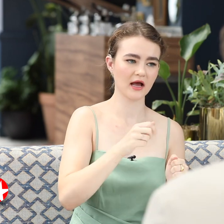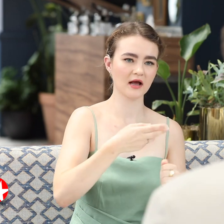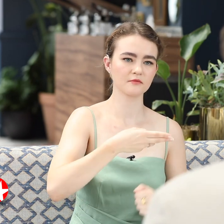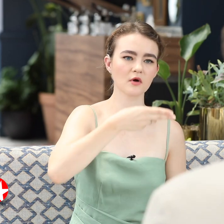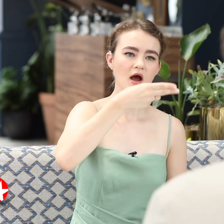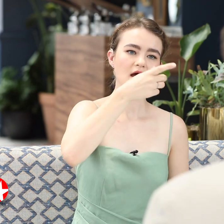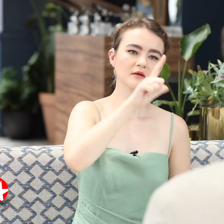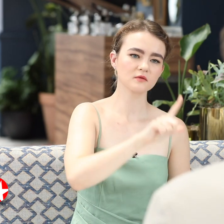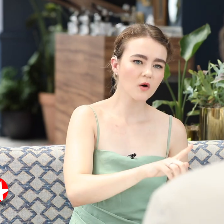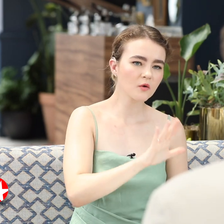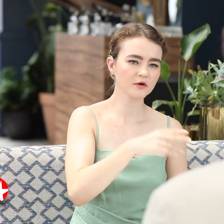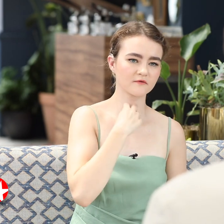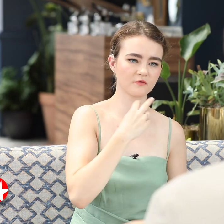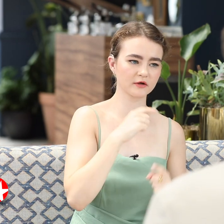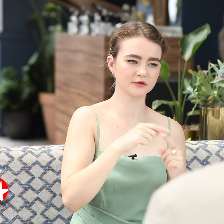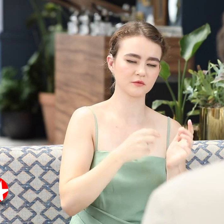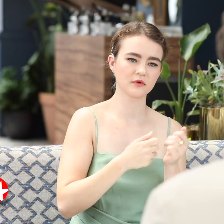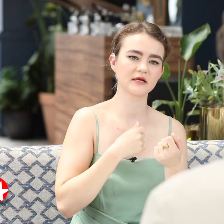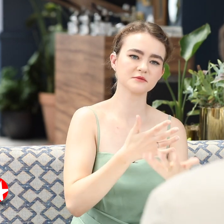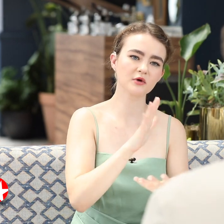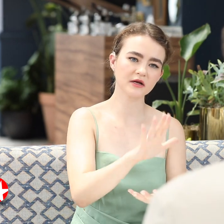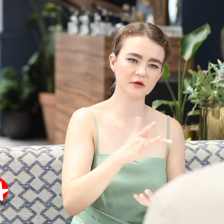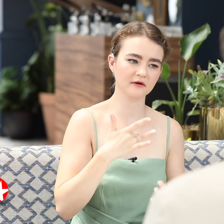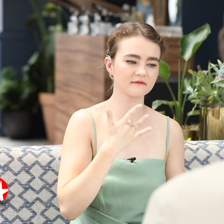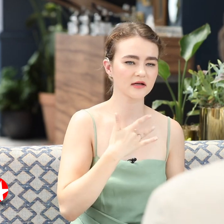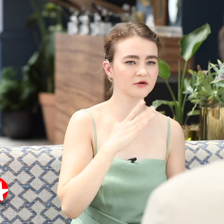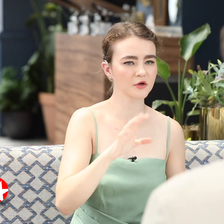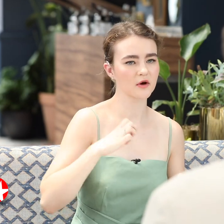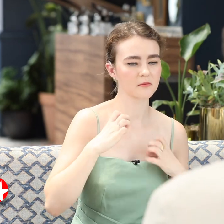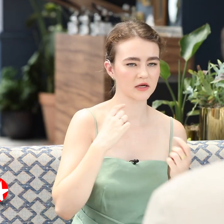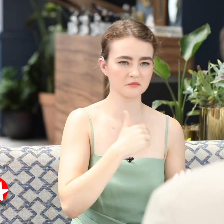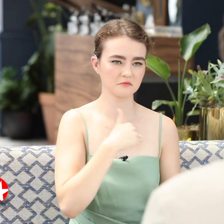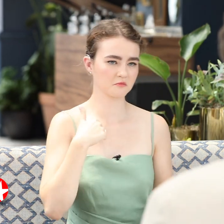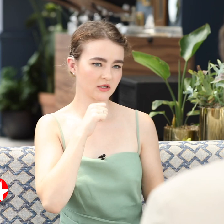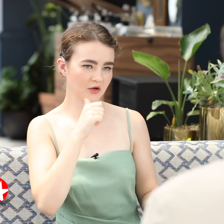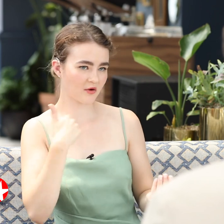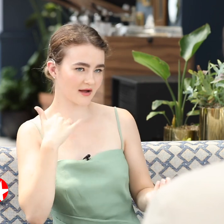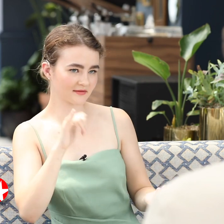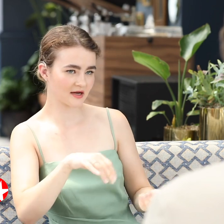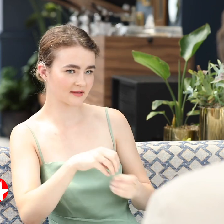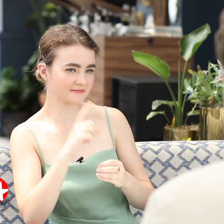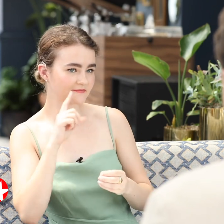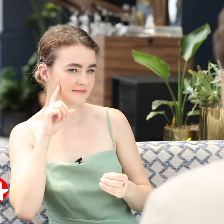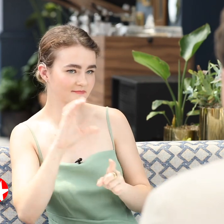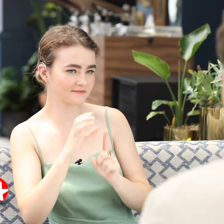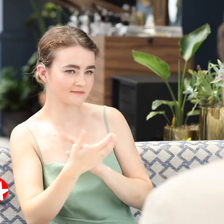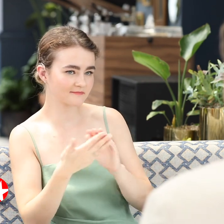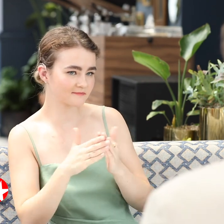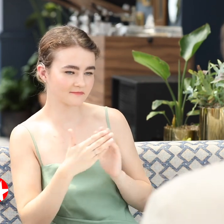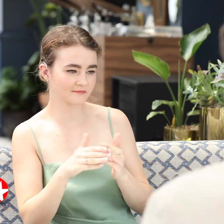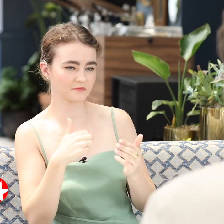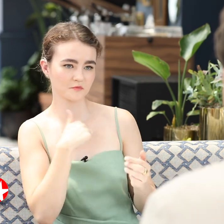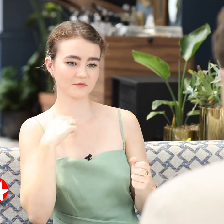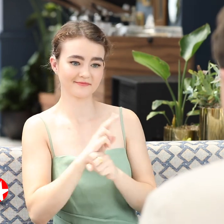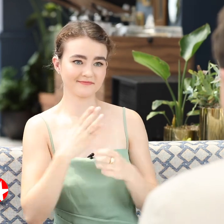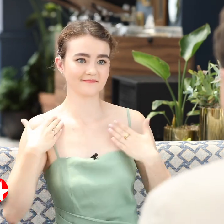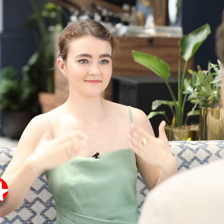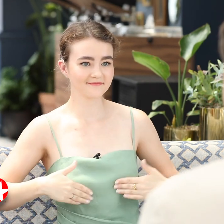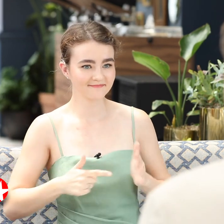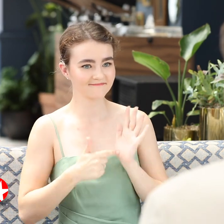With your voice, you know, you have intonation and inflection, but you may not see it in the body. In deaf